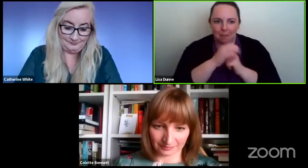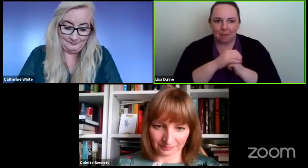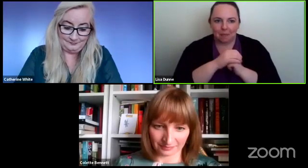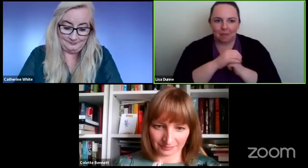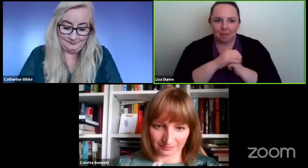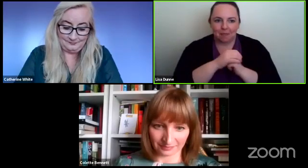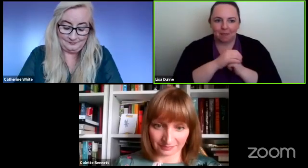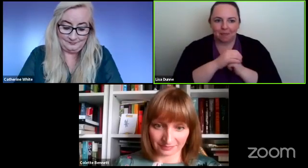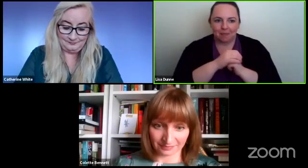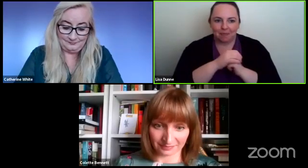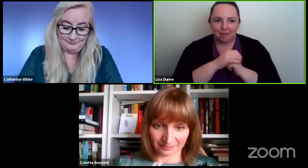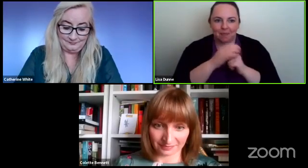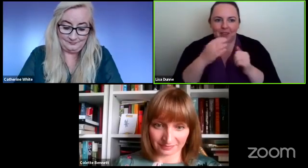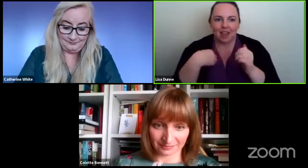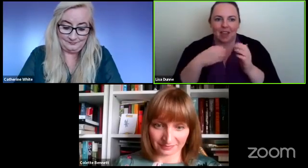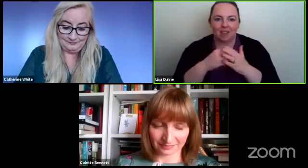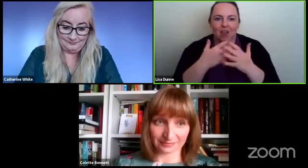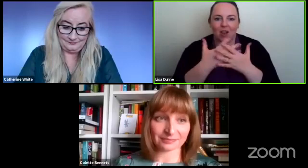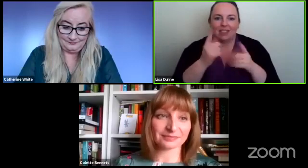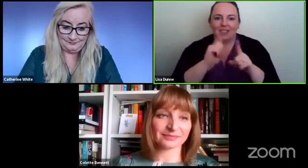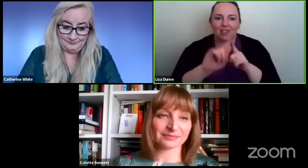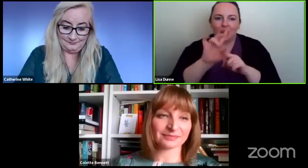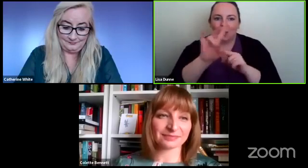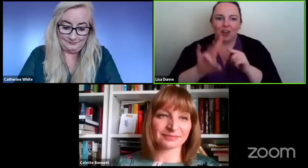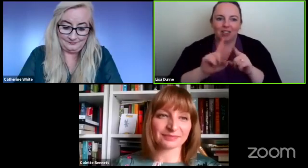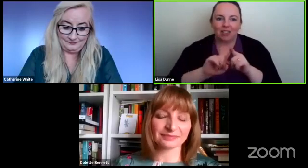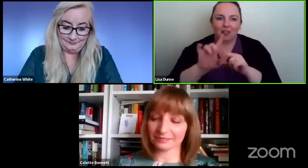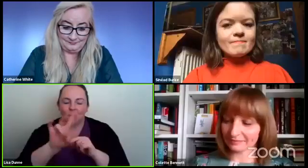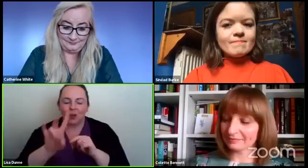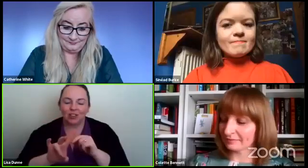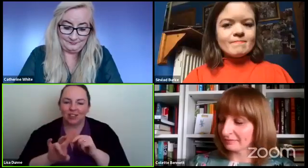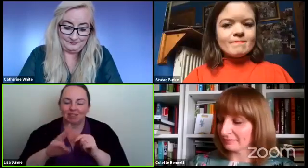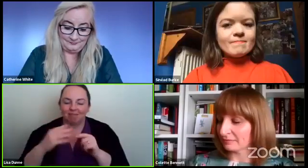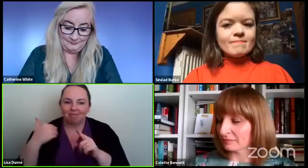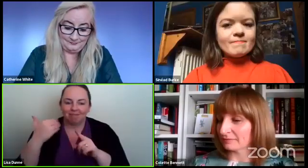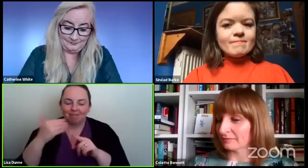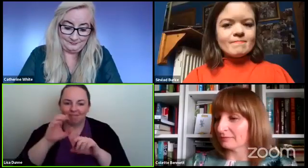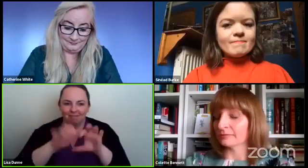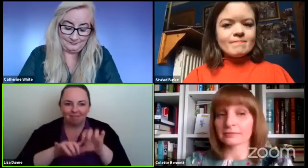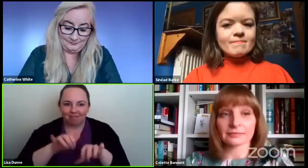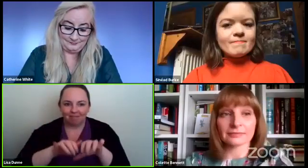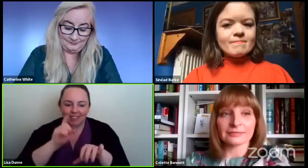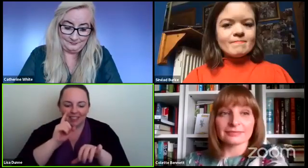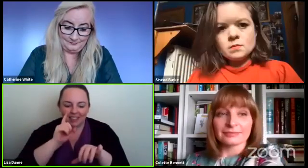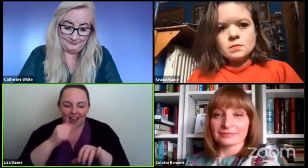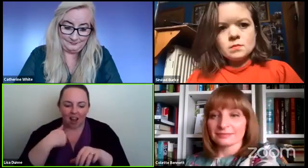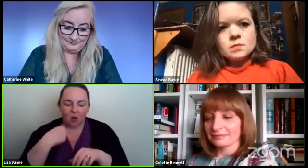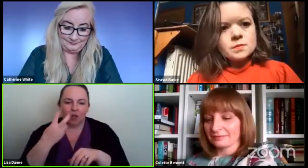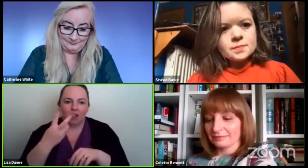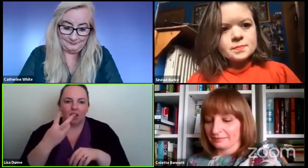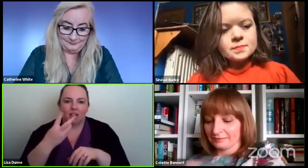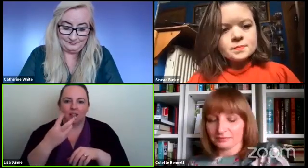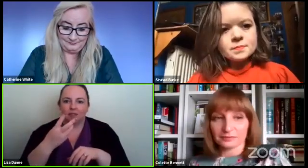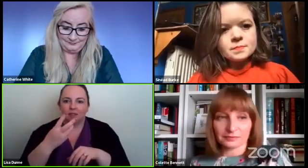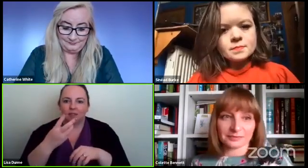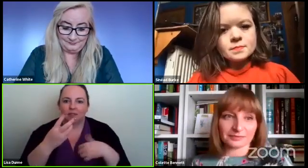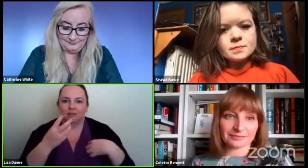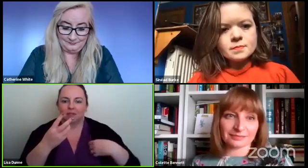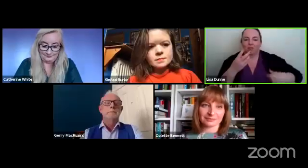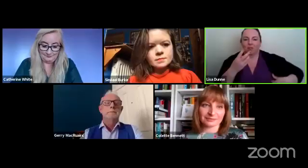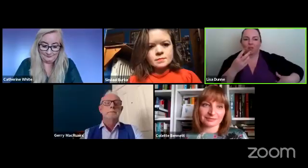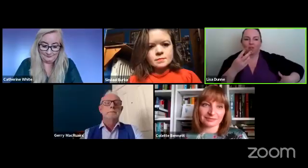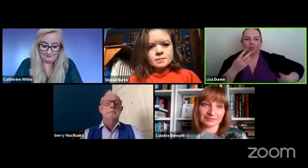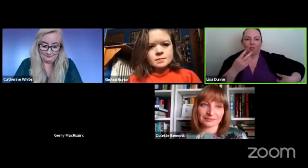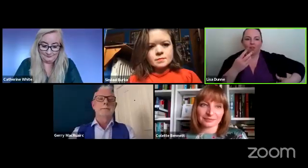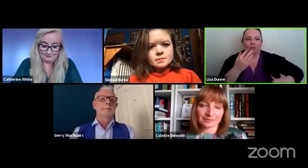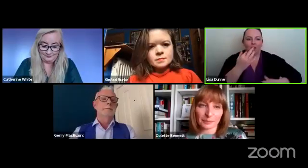We have had lots of different queries and questions. I will take a selection of